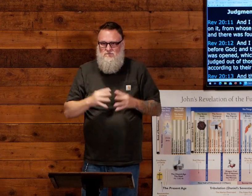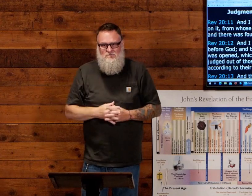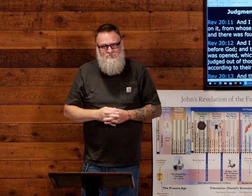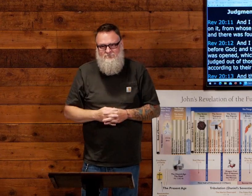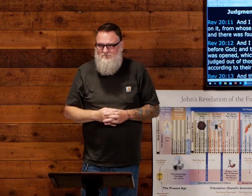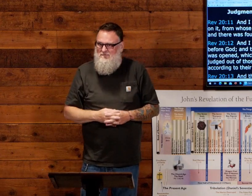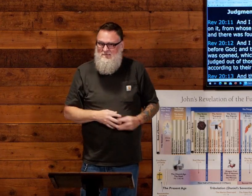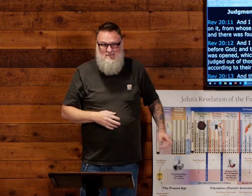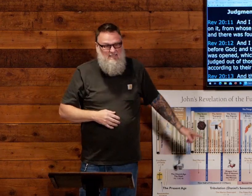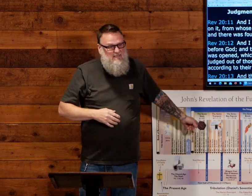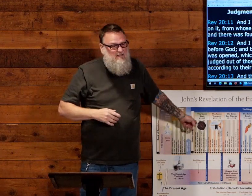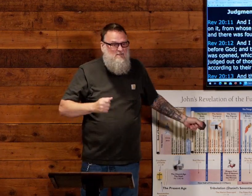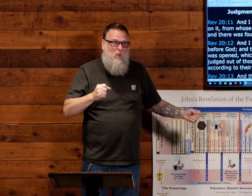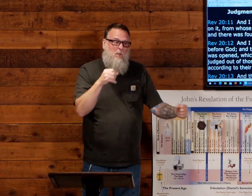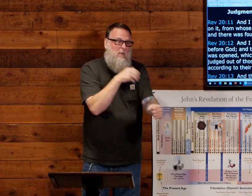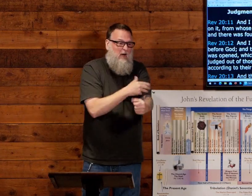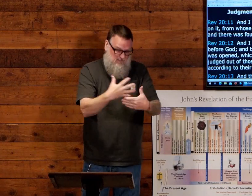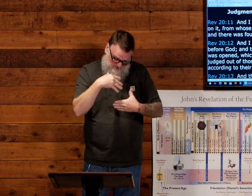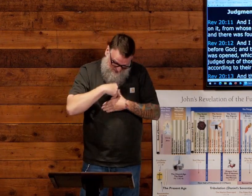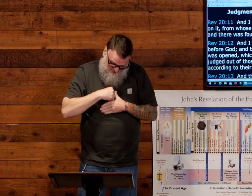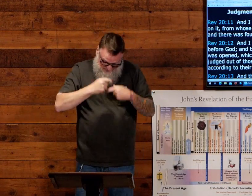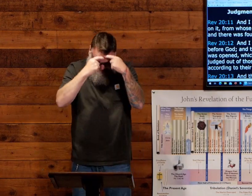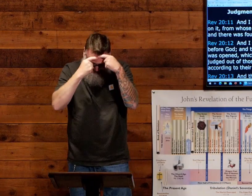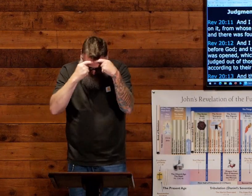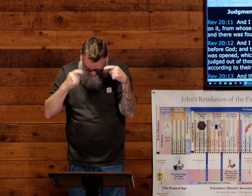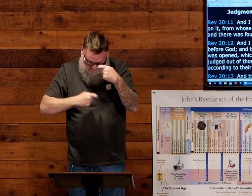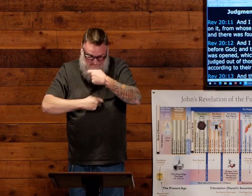I believe what I teach. It's so powerful.